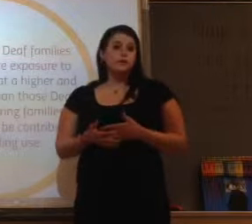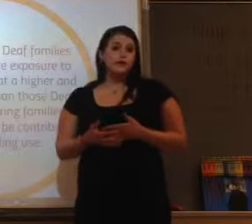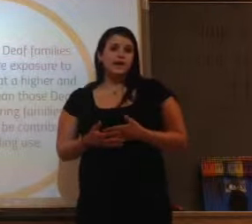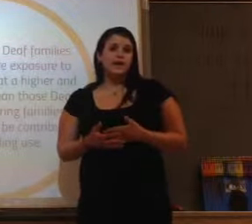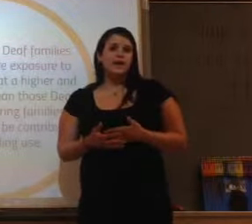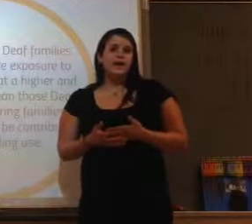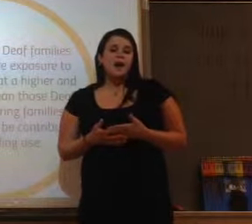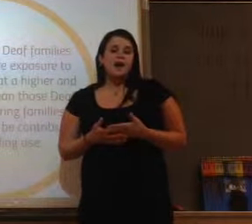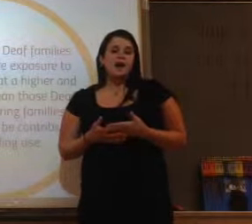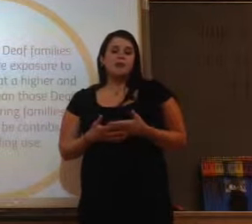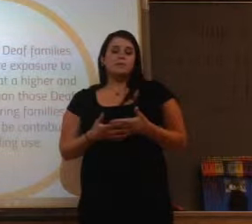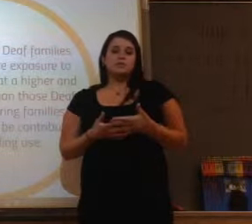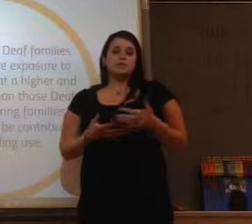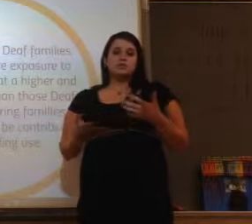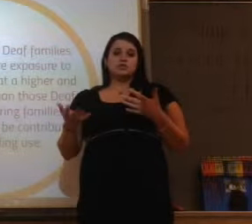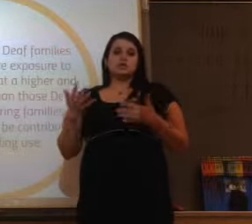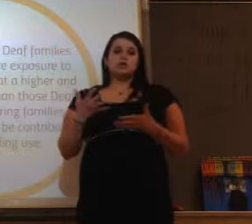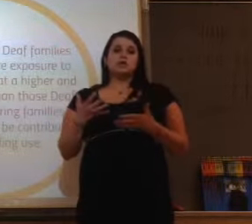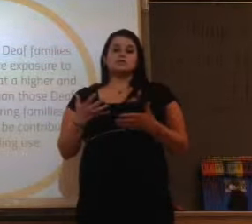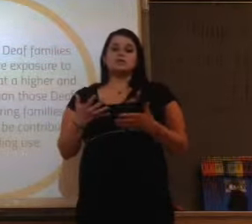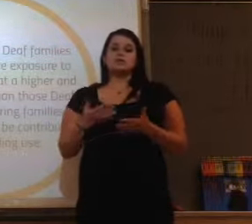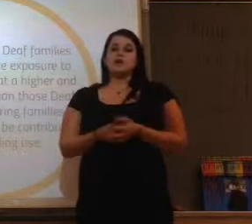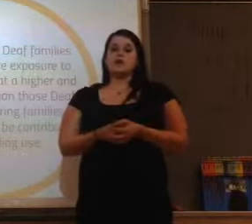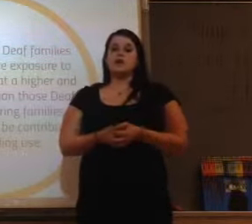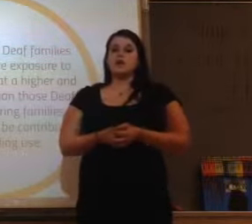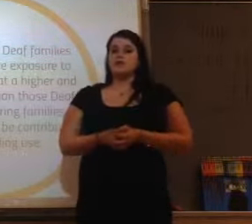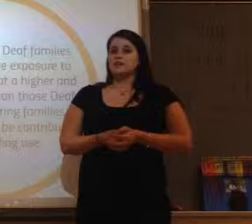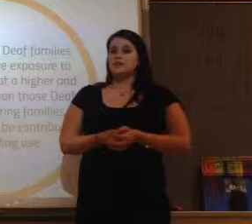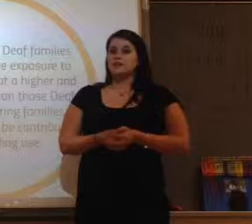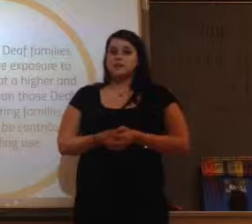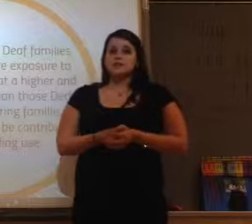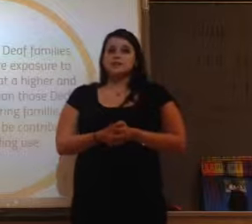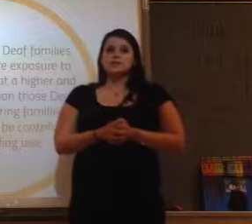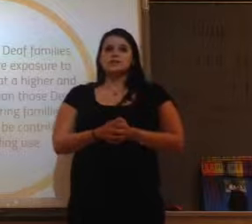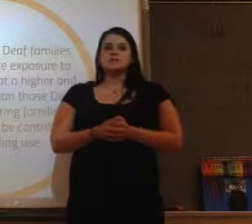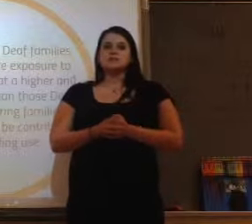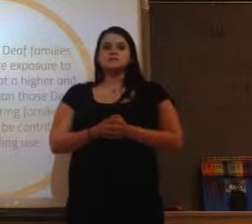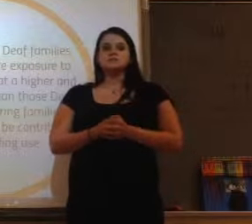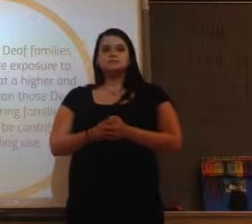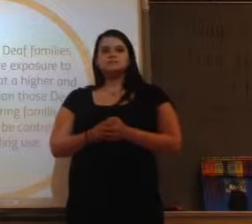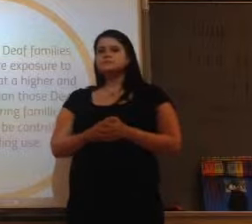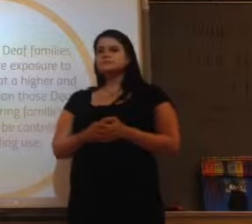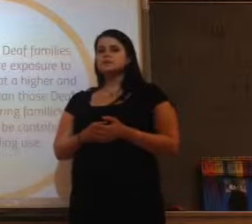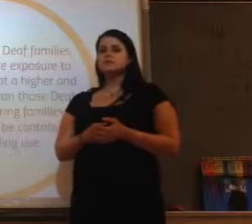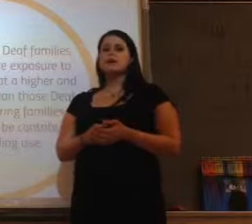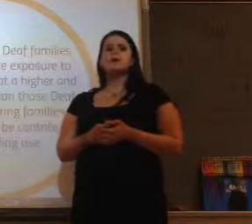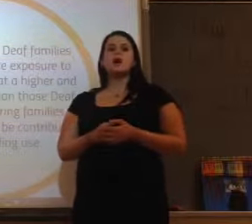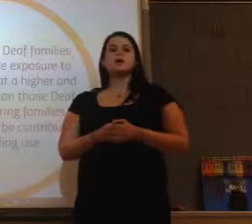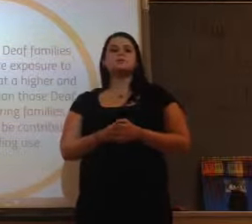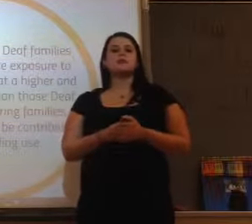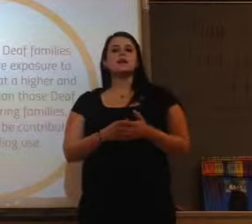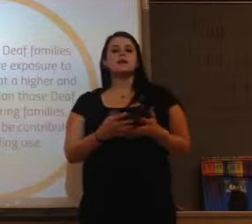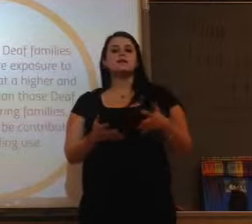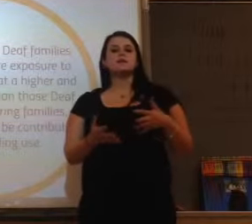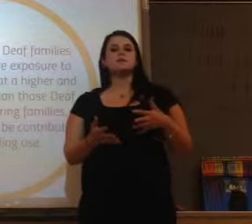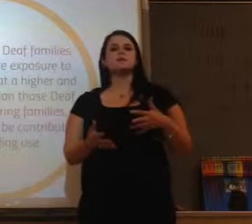fluently, which will also affect their literacy skills. But in the deaf